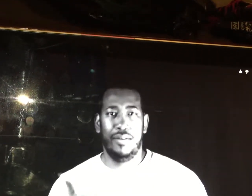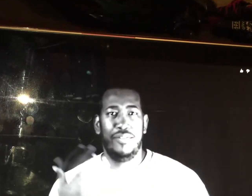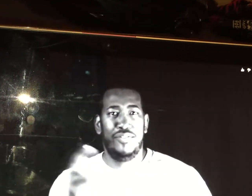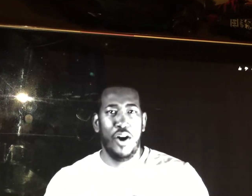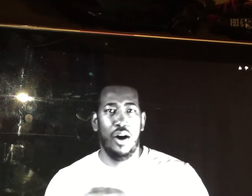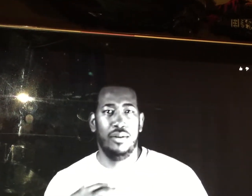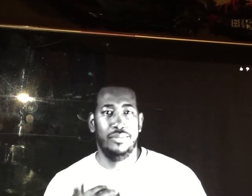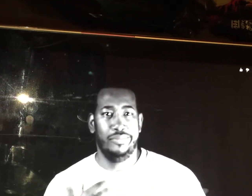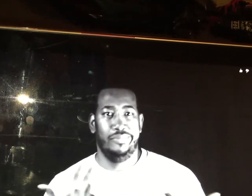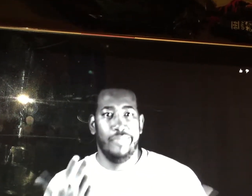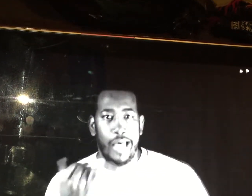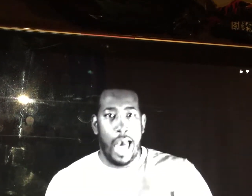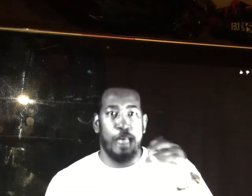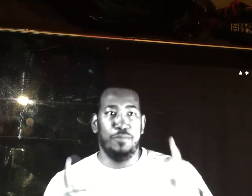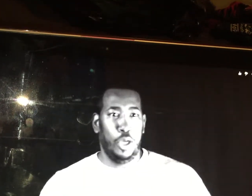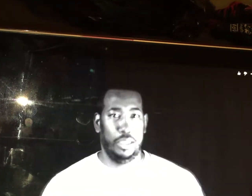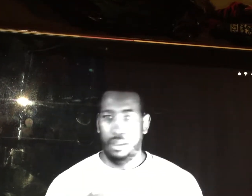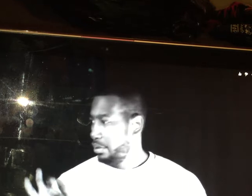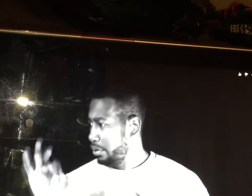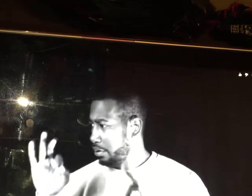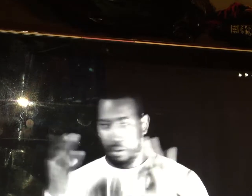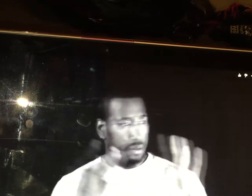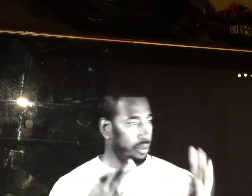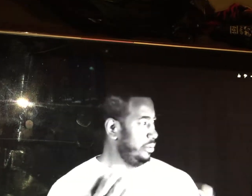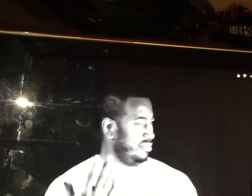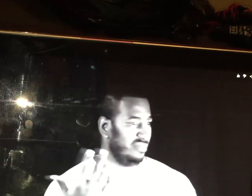when, my family would all watch a movie,